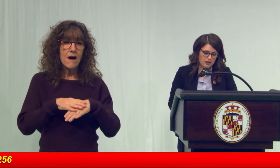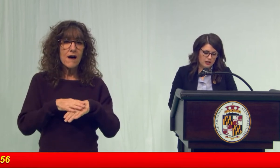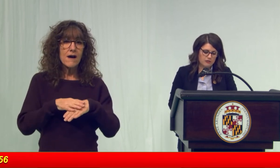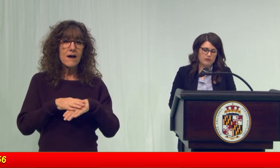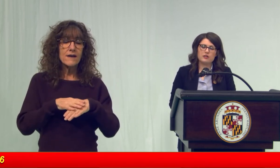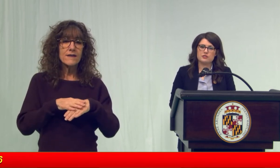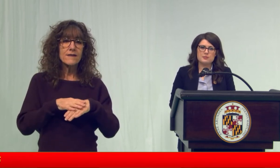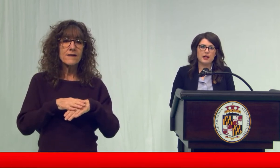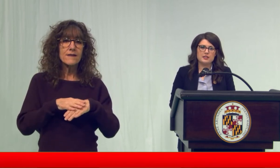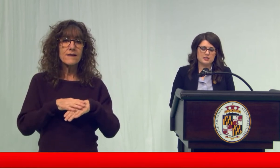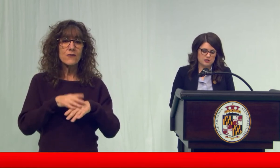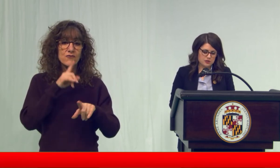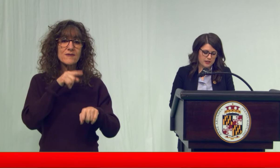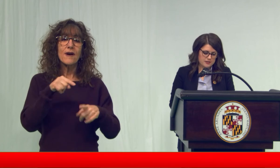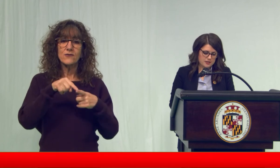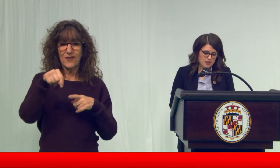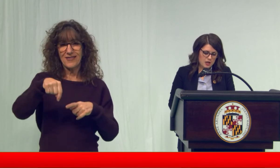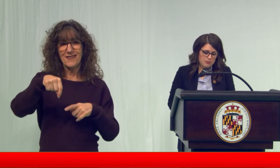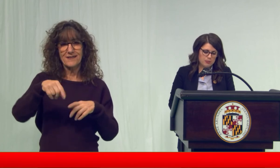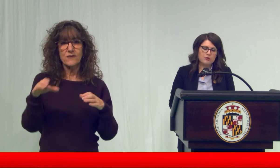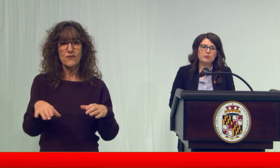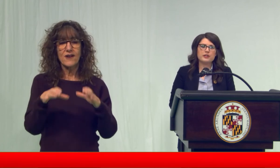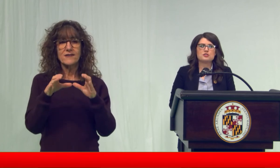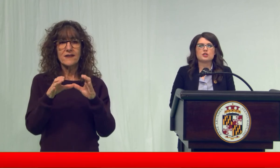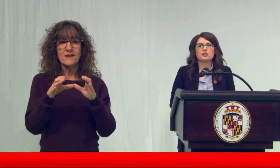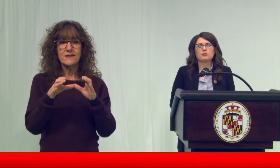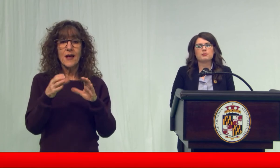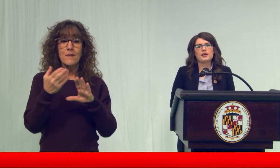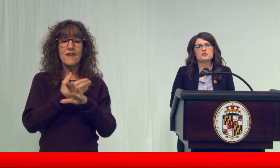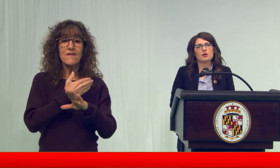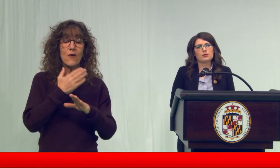on responding to this crisis. But